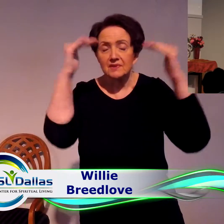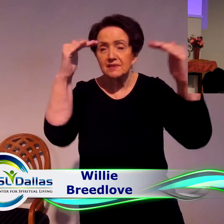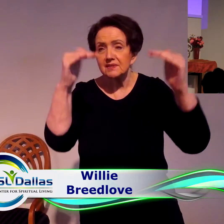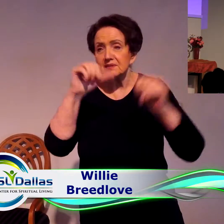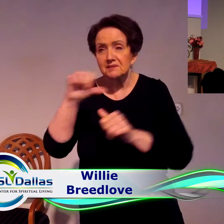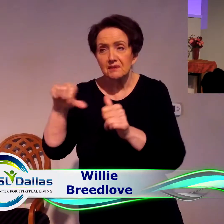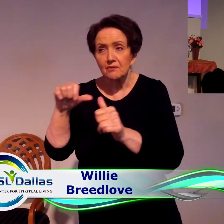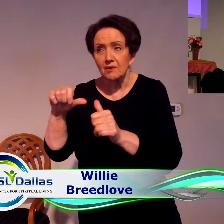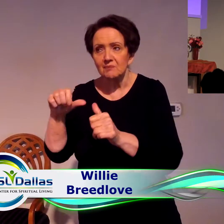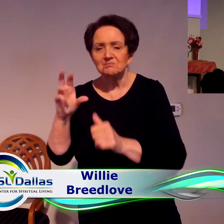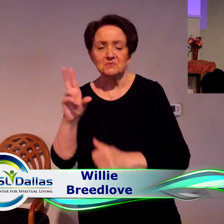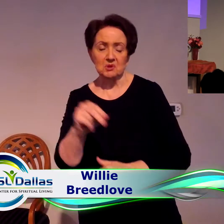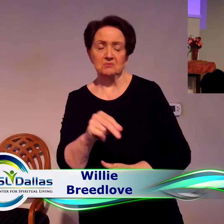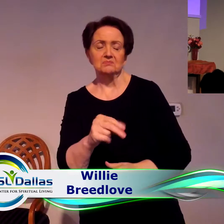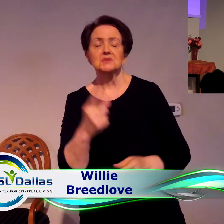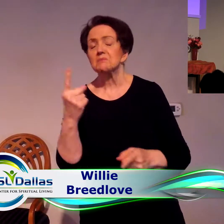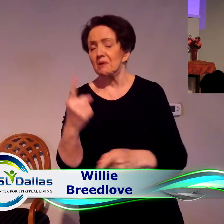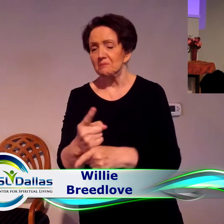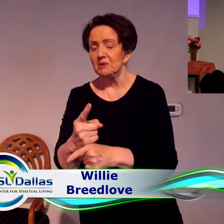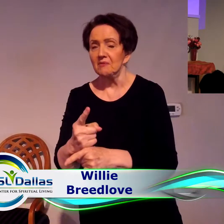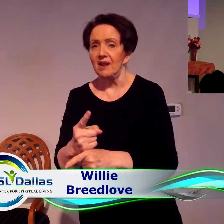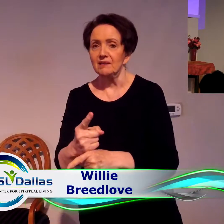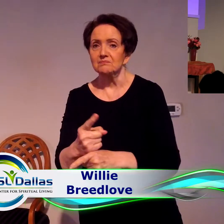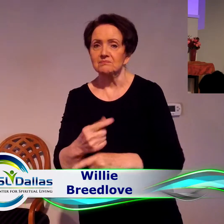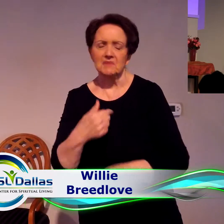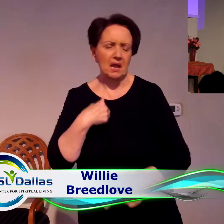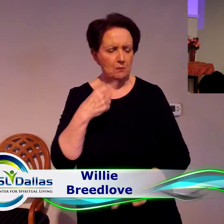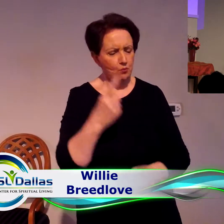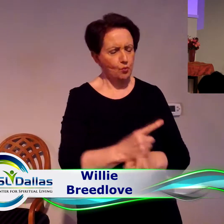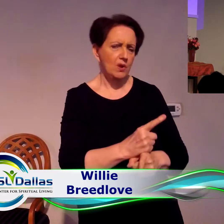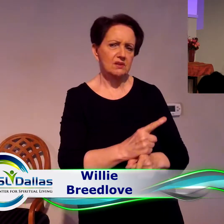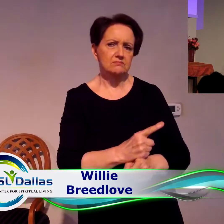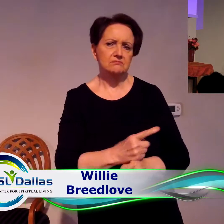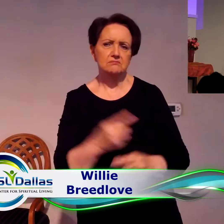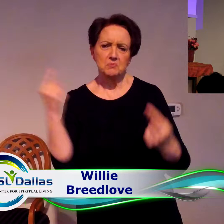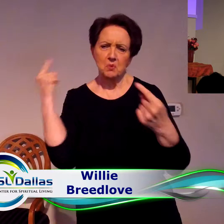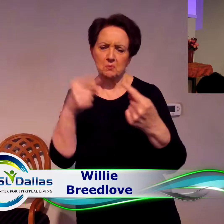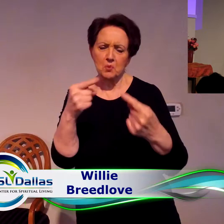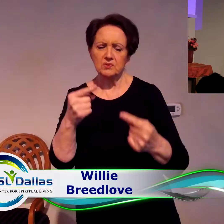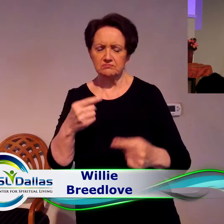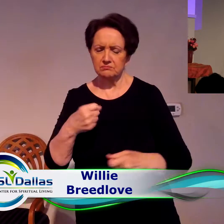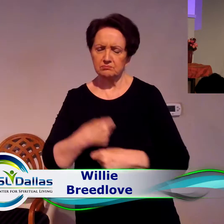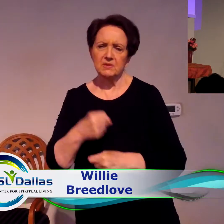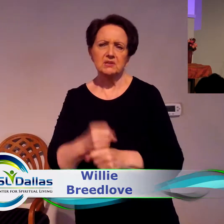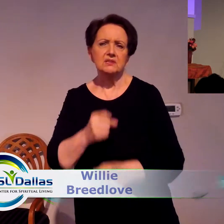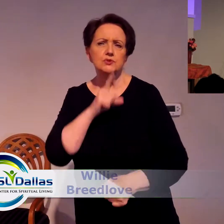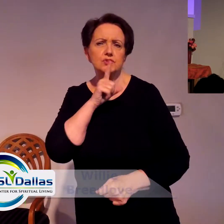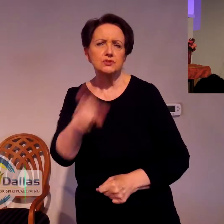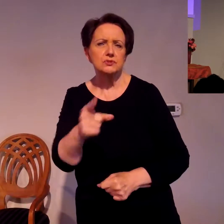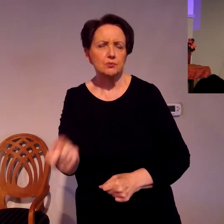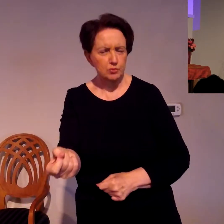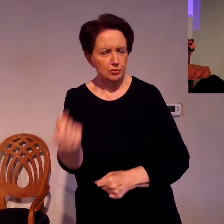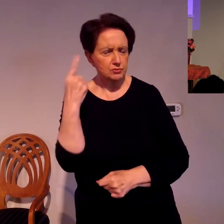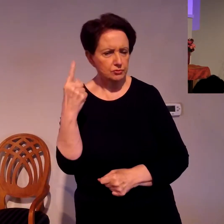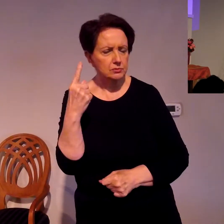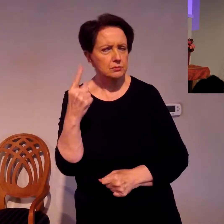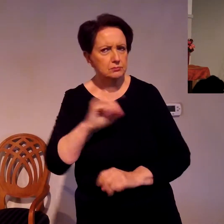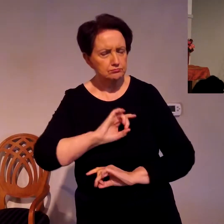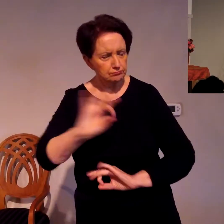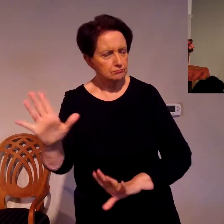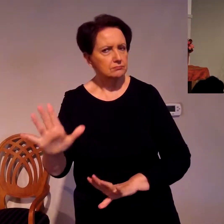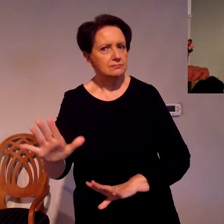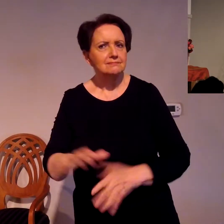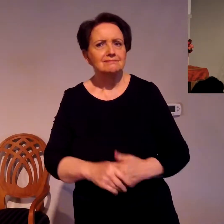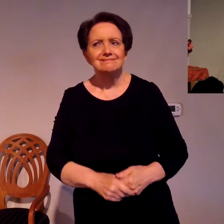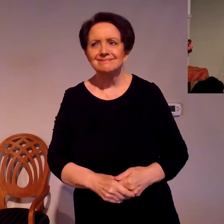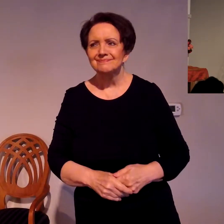right, getting our point across, making sure we are understood,